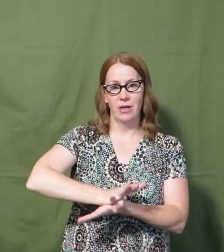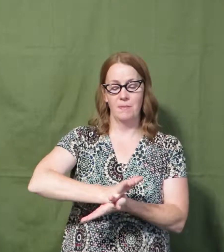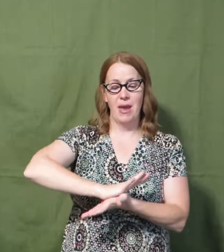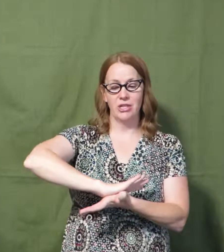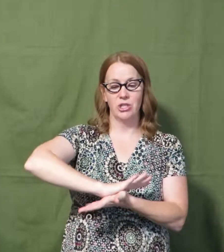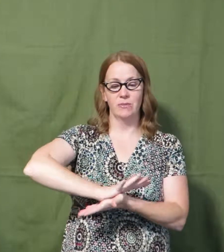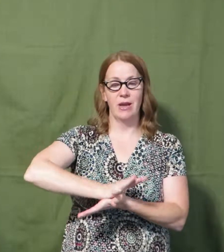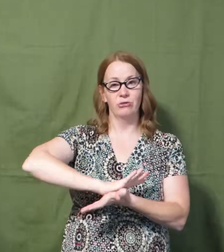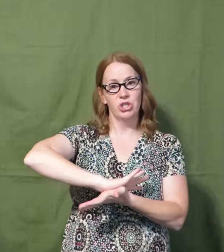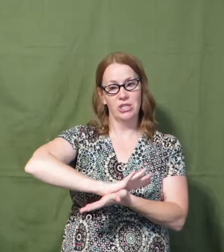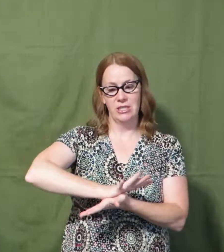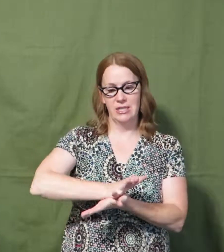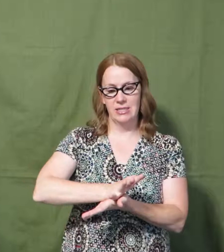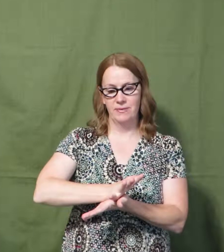and mashing down. Cheese.